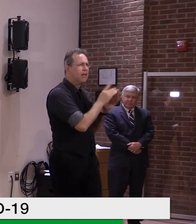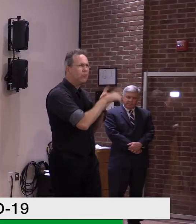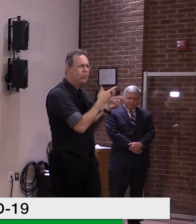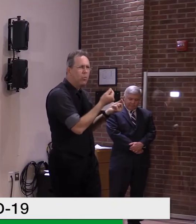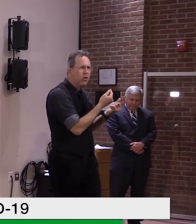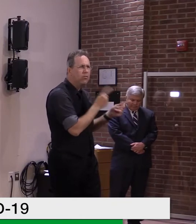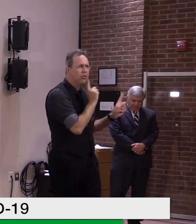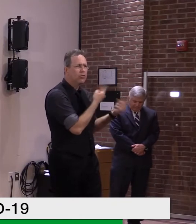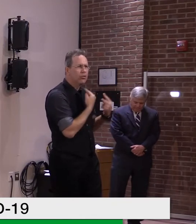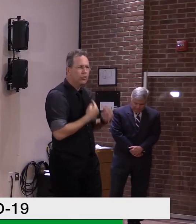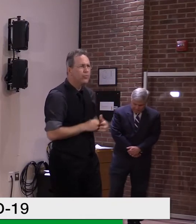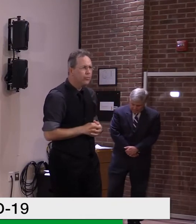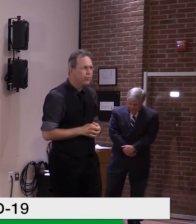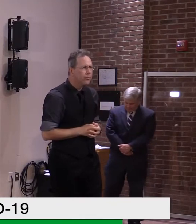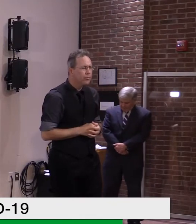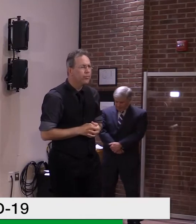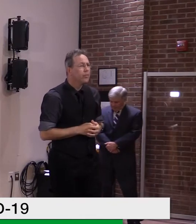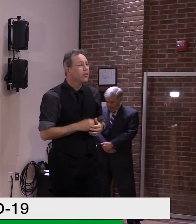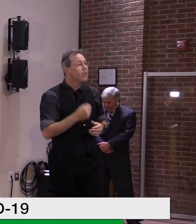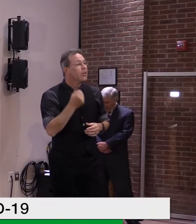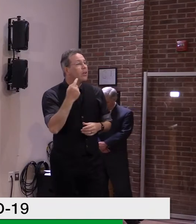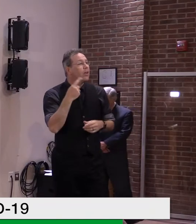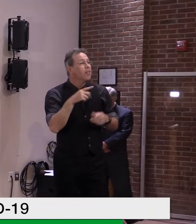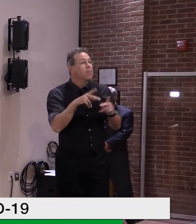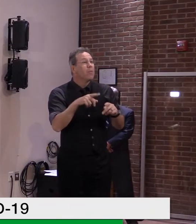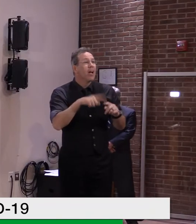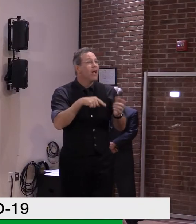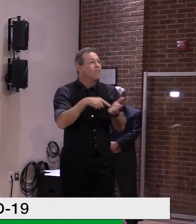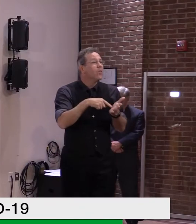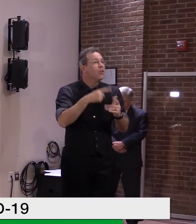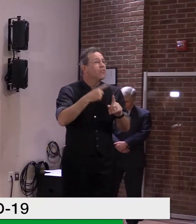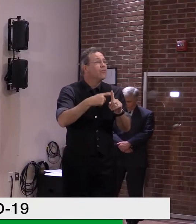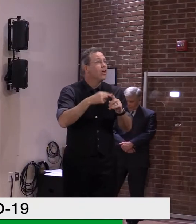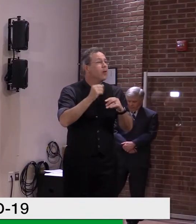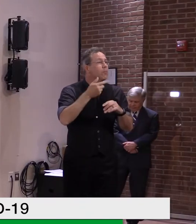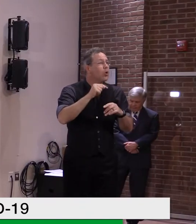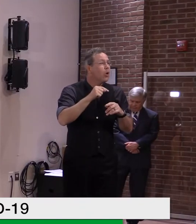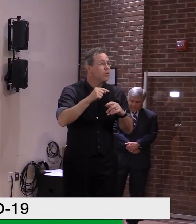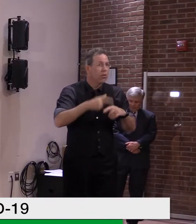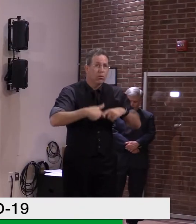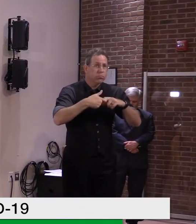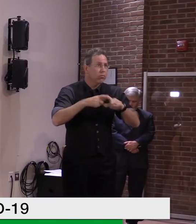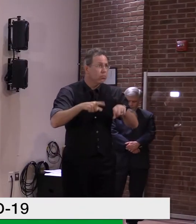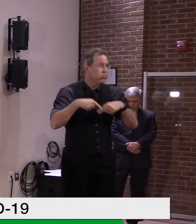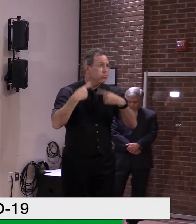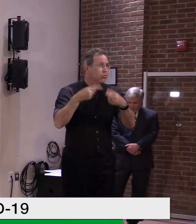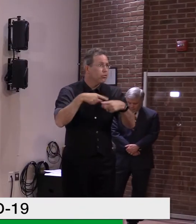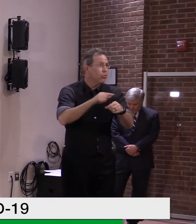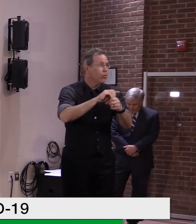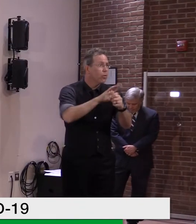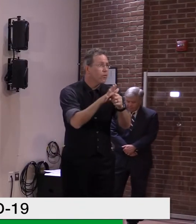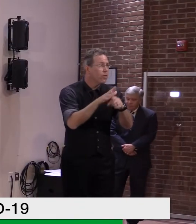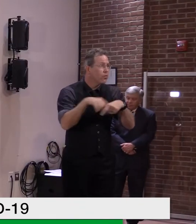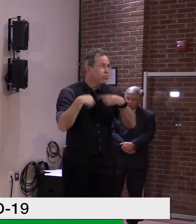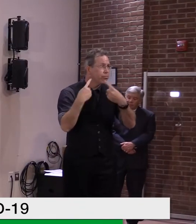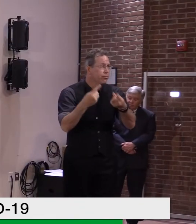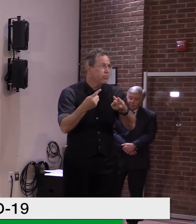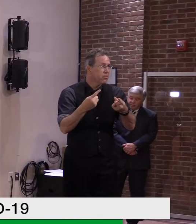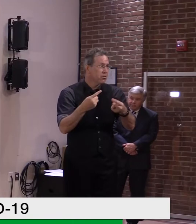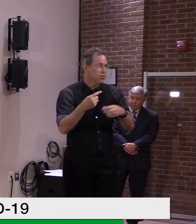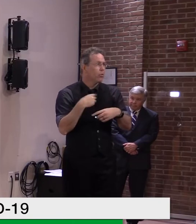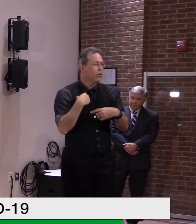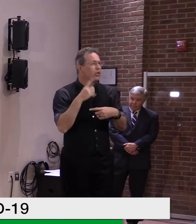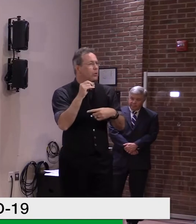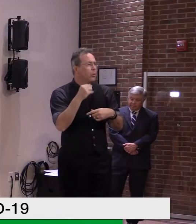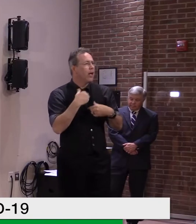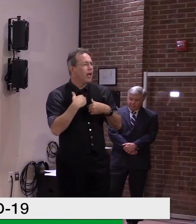time. I think that there is, we have some safety nets in place that can be